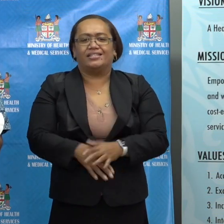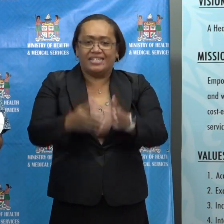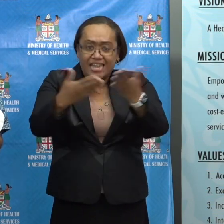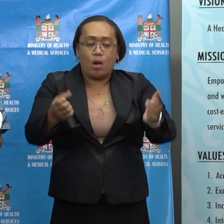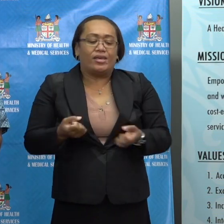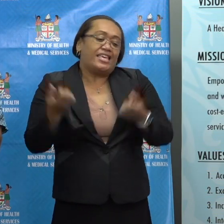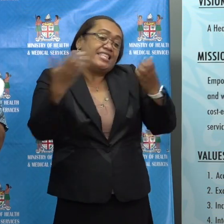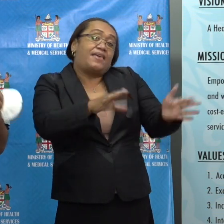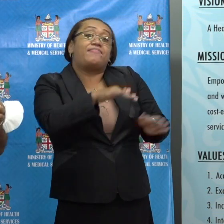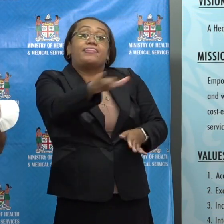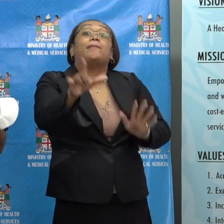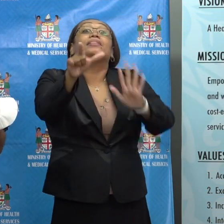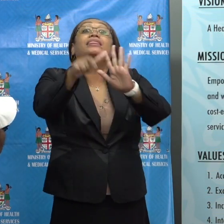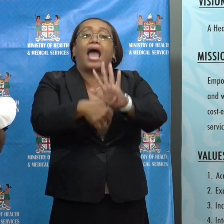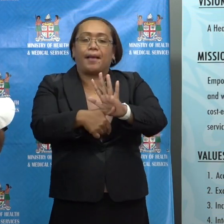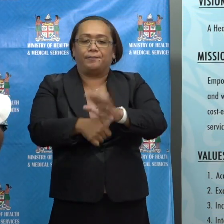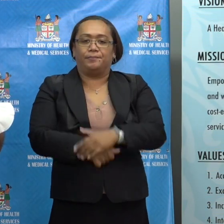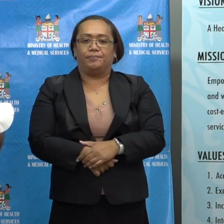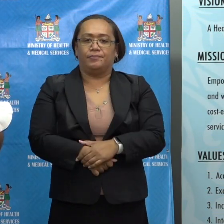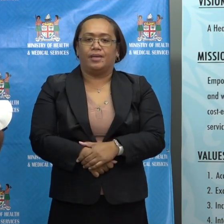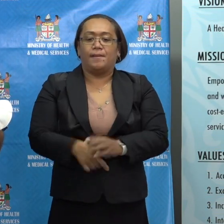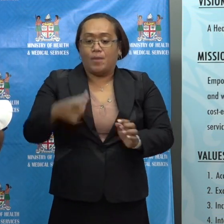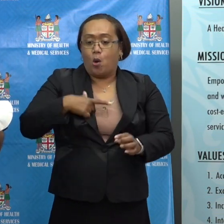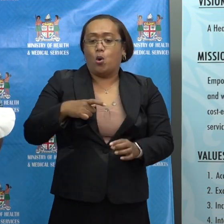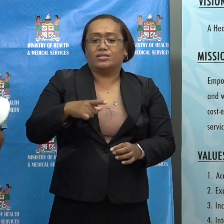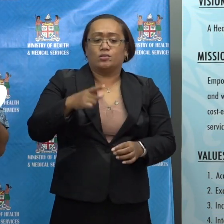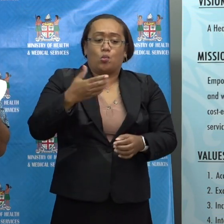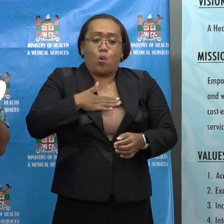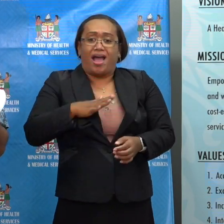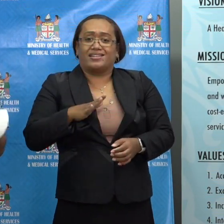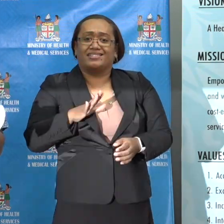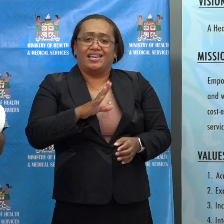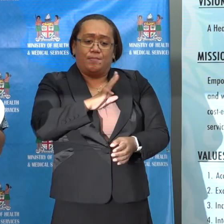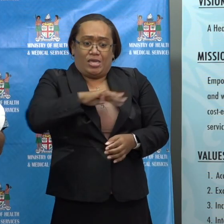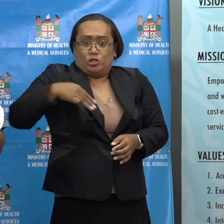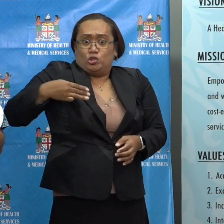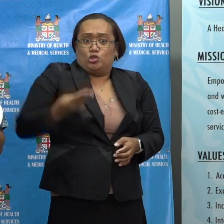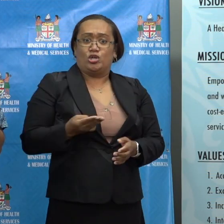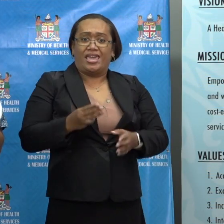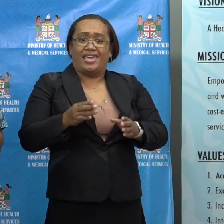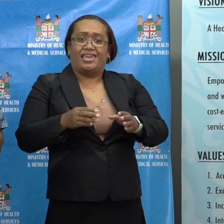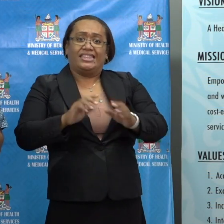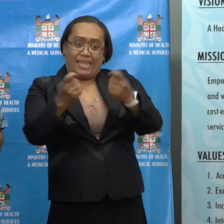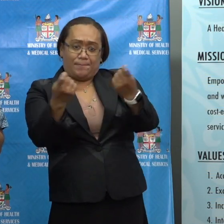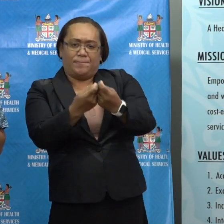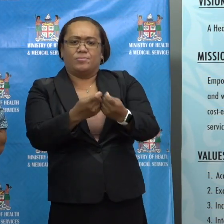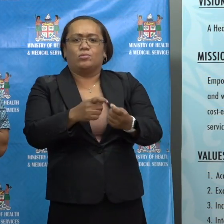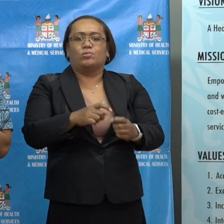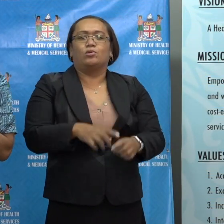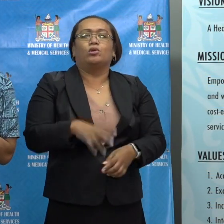time to lock in the places that they need to work through before we start giving out more details about this case.